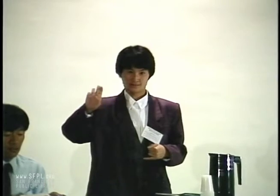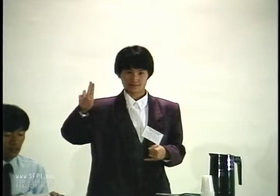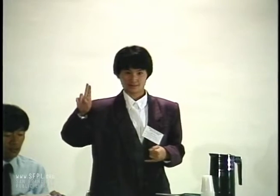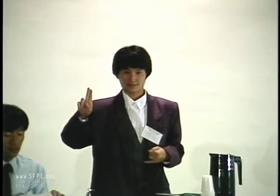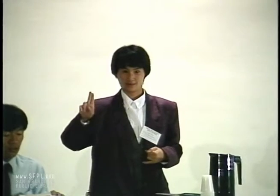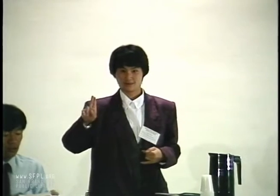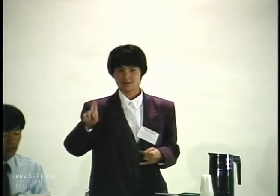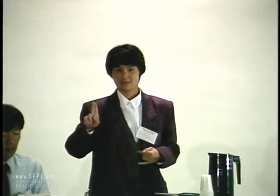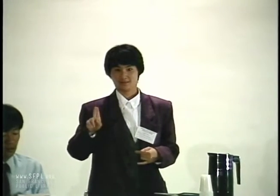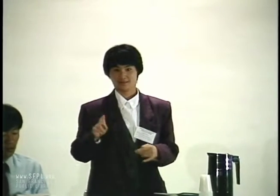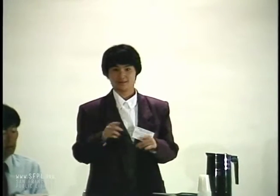Tru.